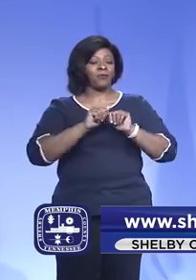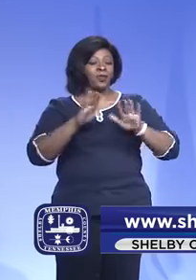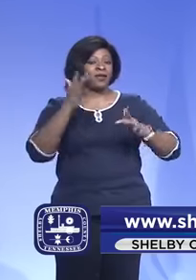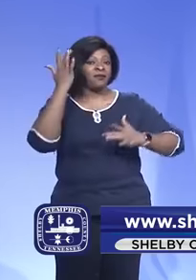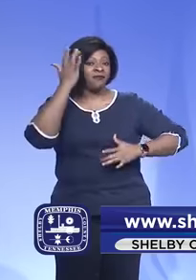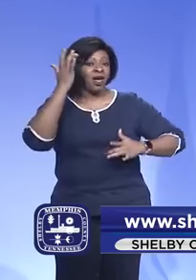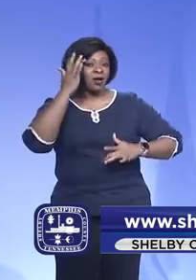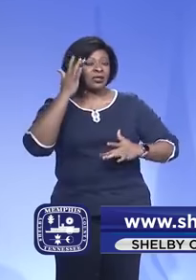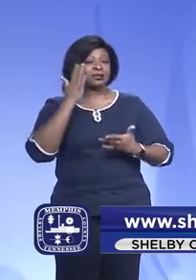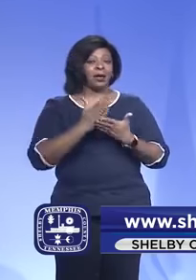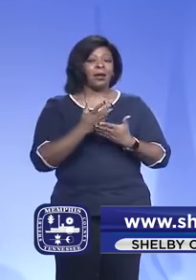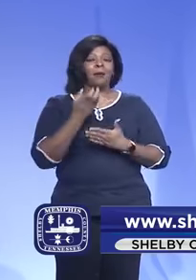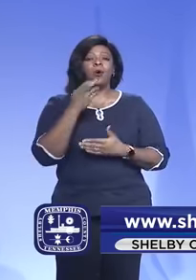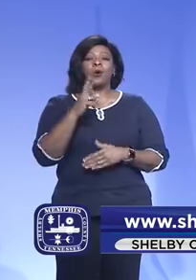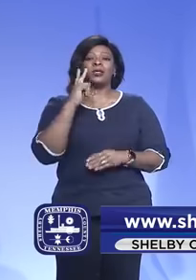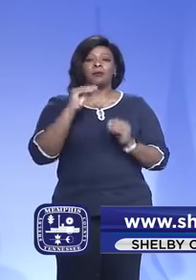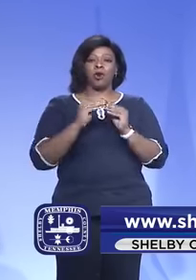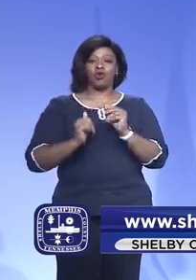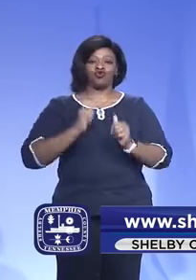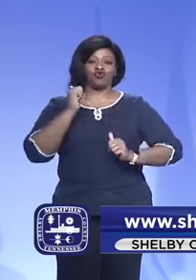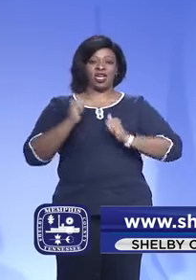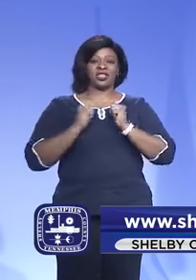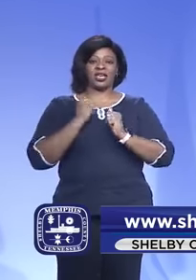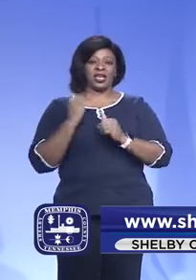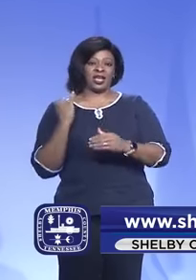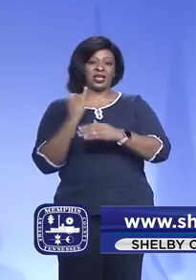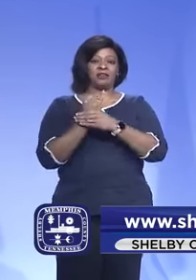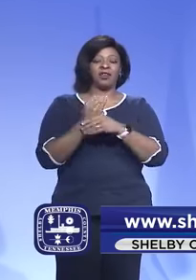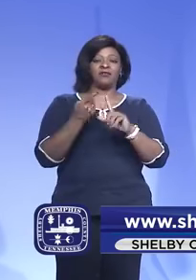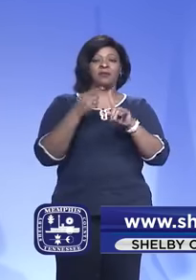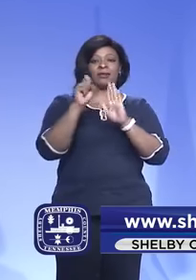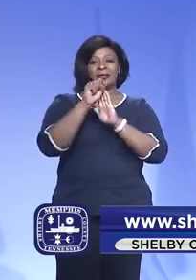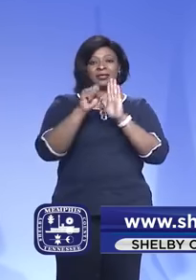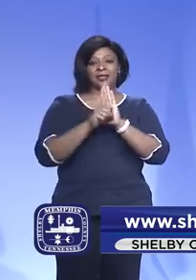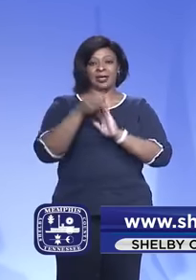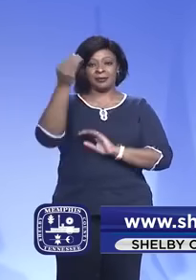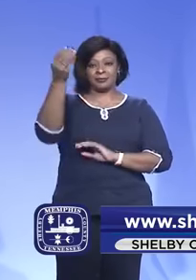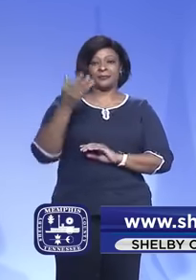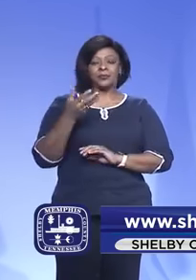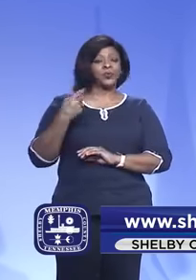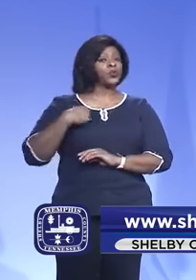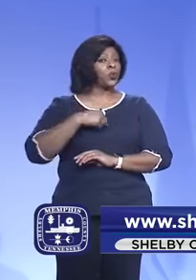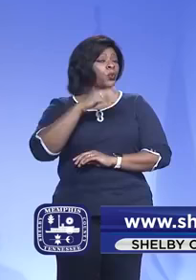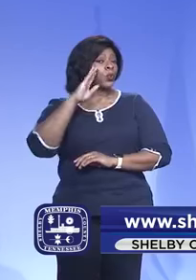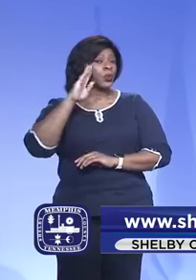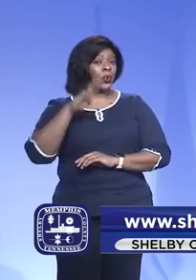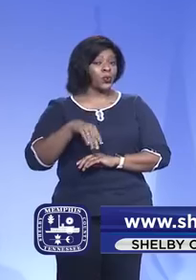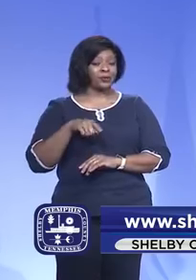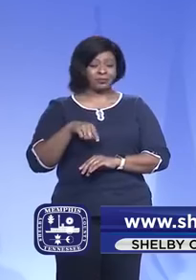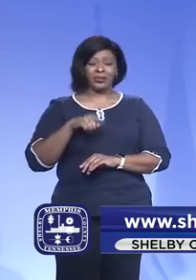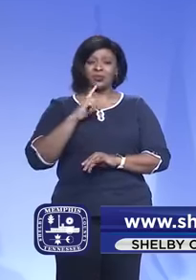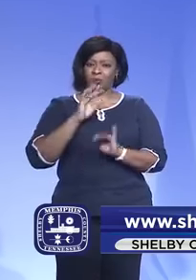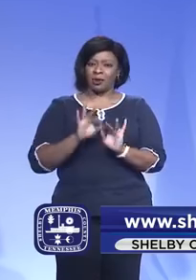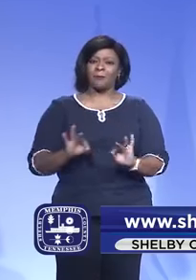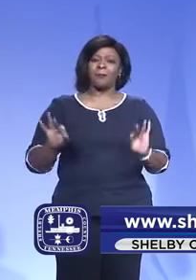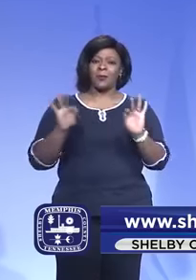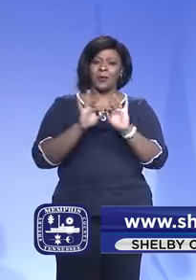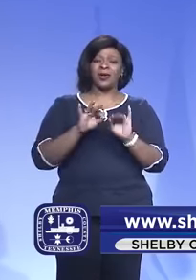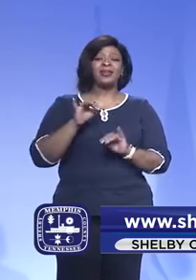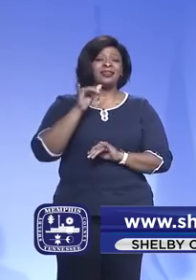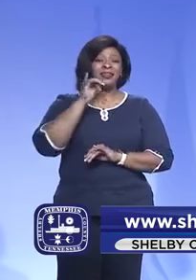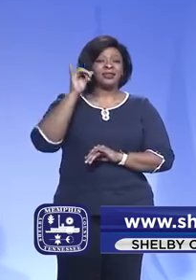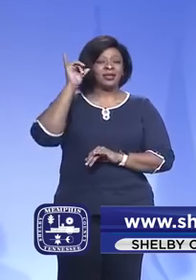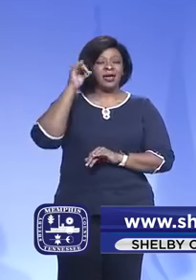we see an aggressive intervention from the state. We know that this continues to be important. Just yesterday, there